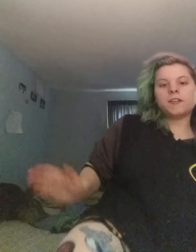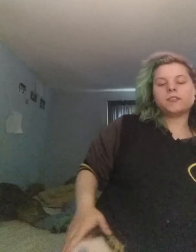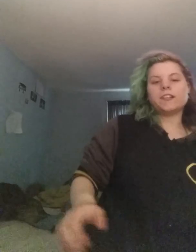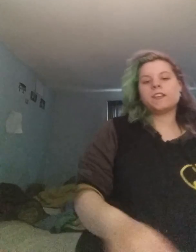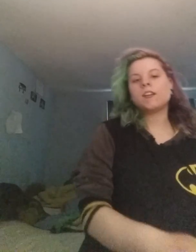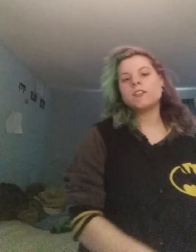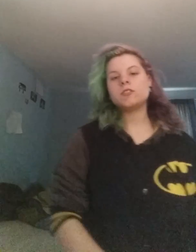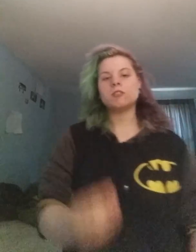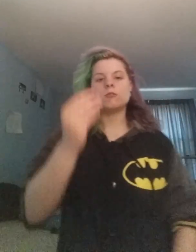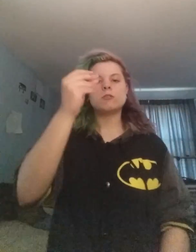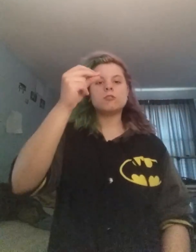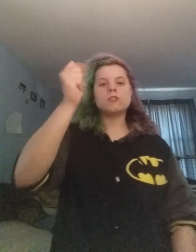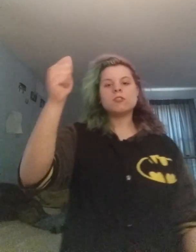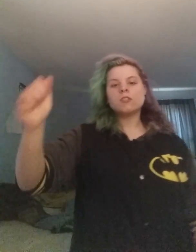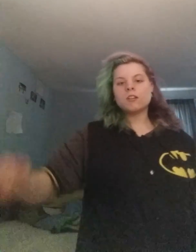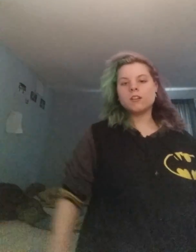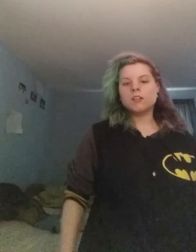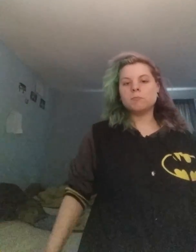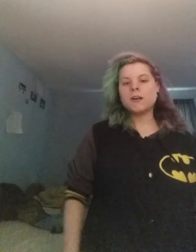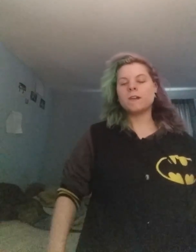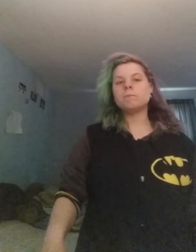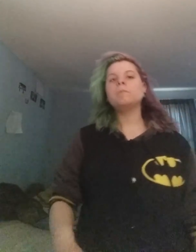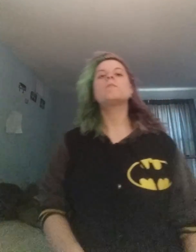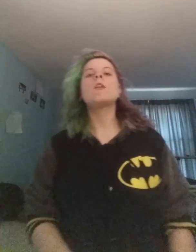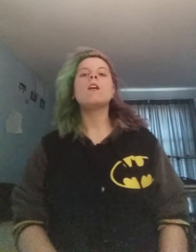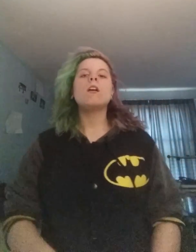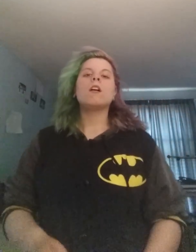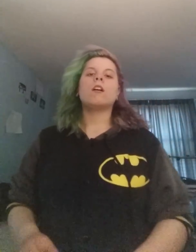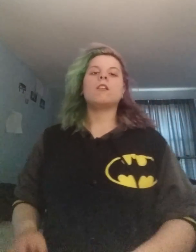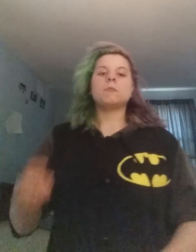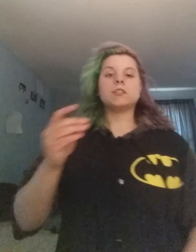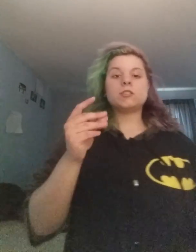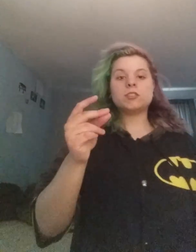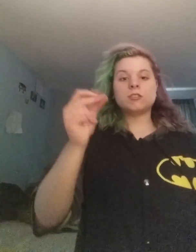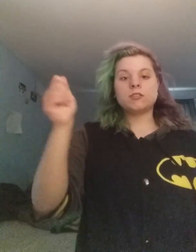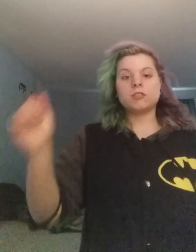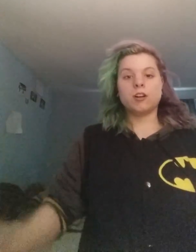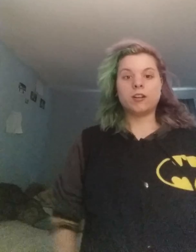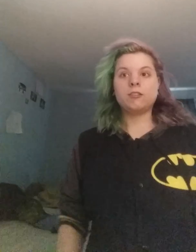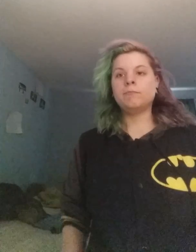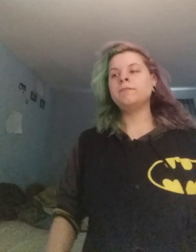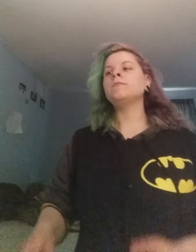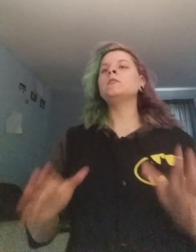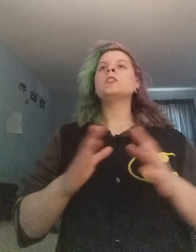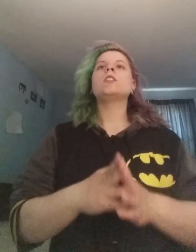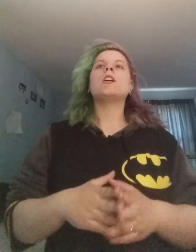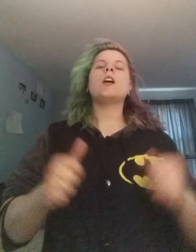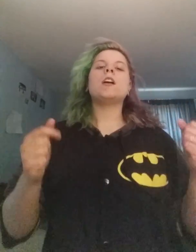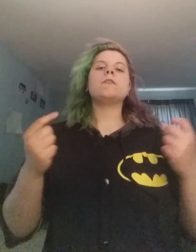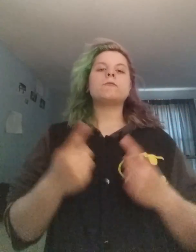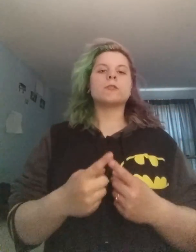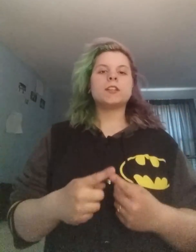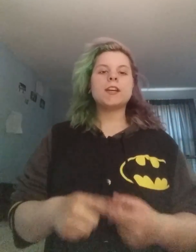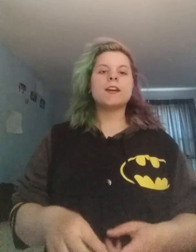pat your leg so and then pet um that's dog and for cat